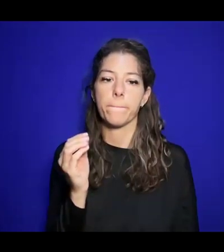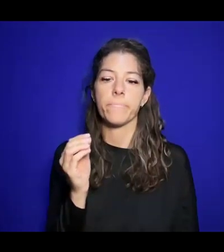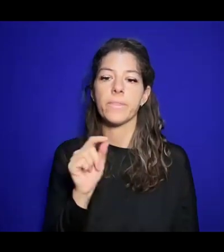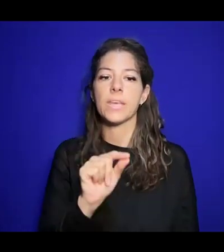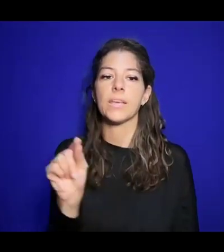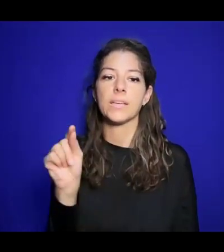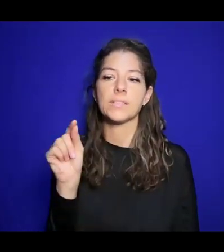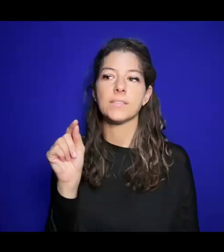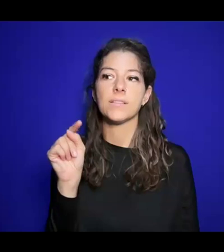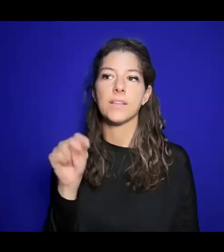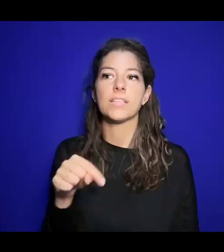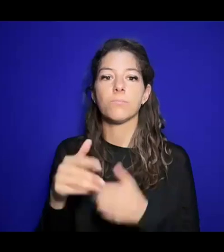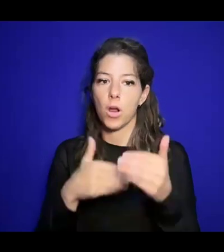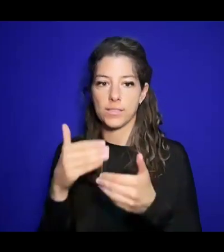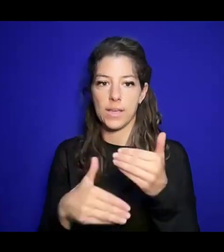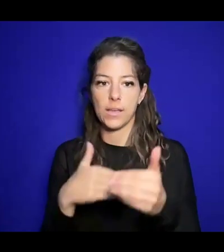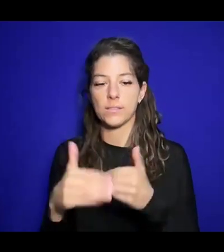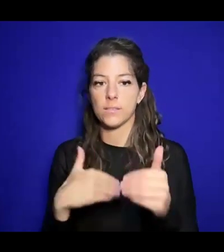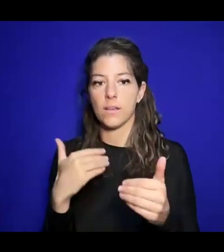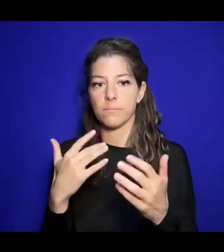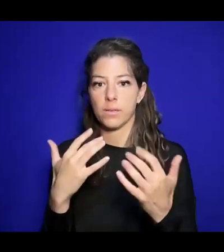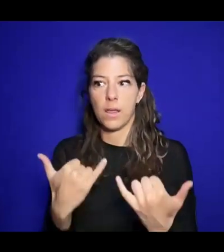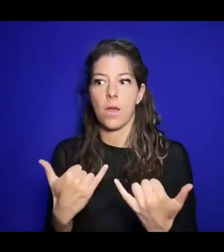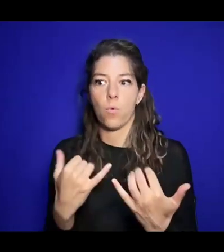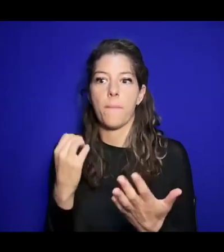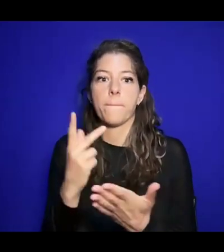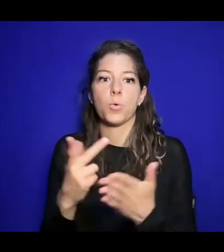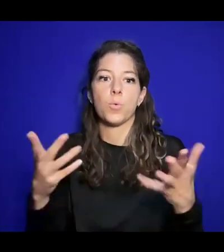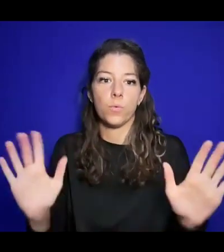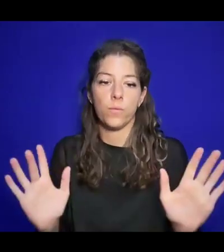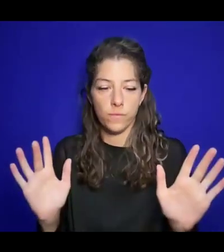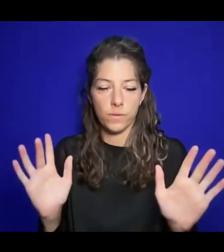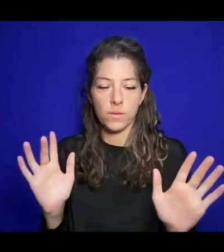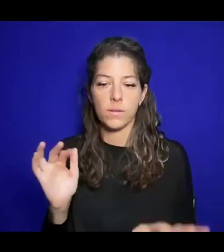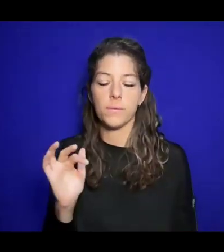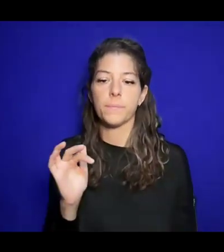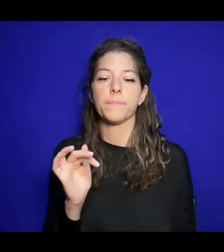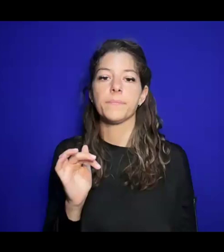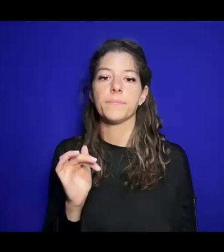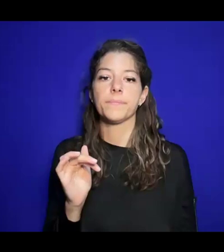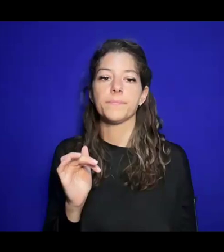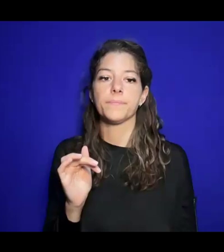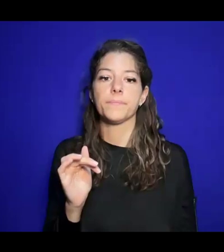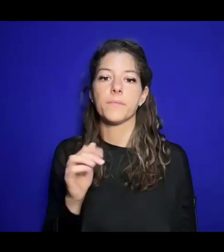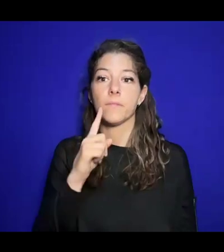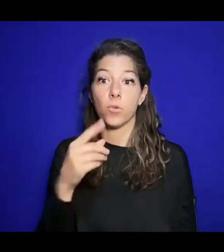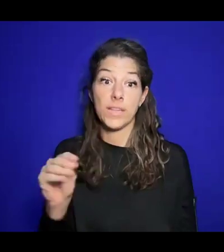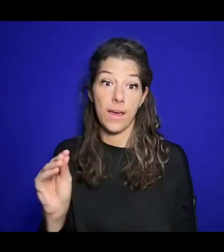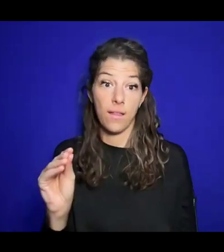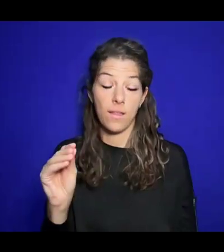these this process has been now approved um, for